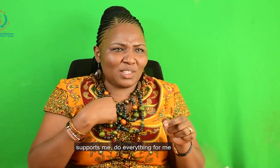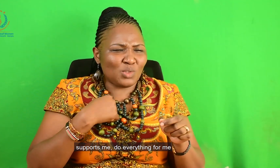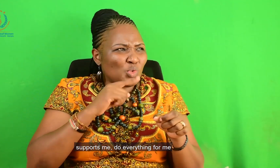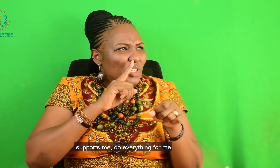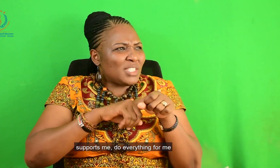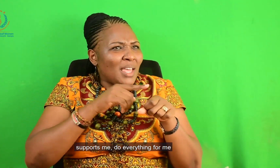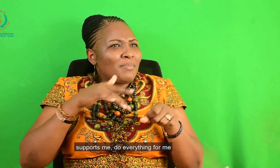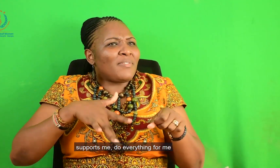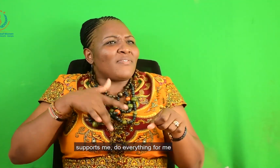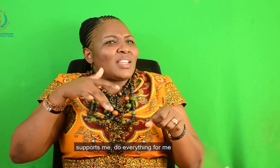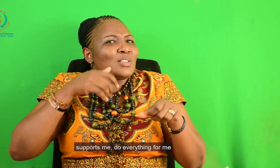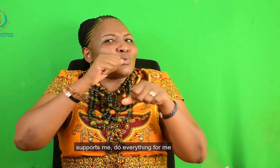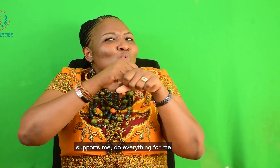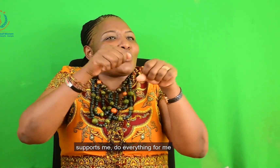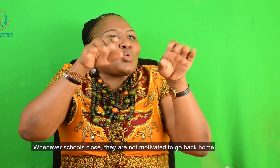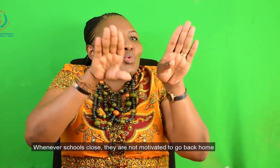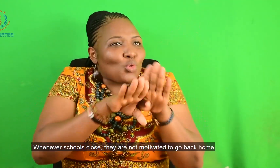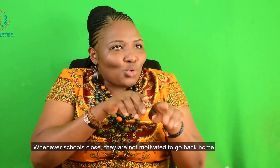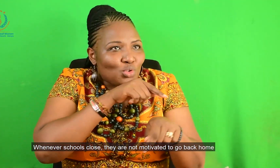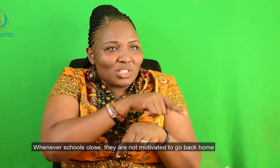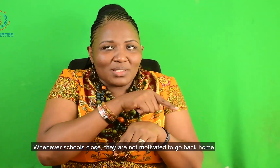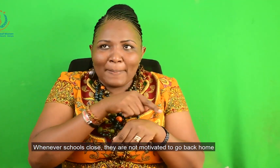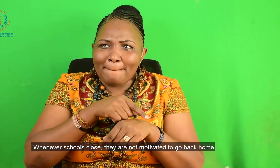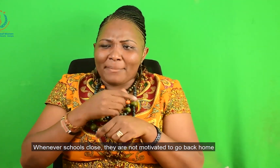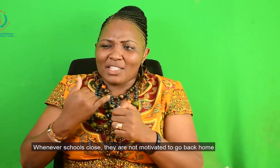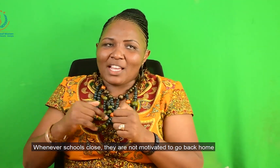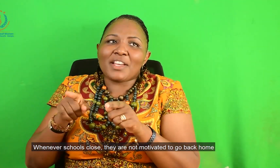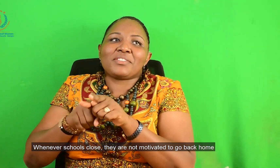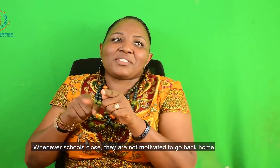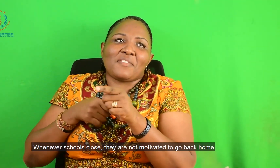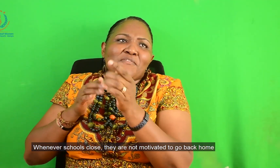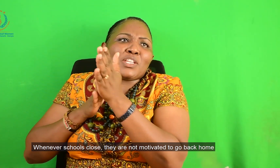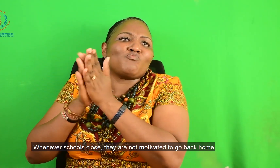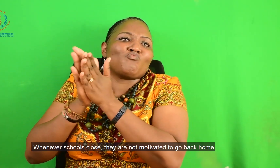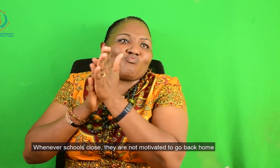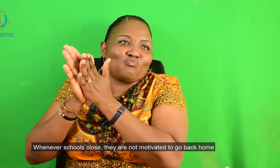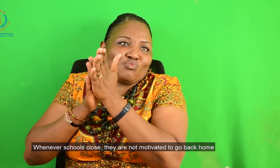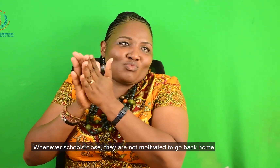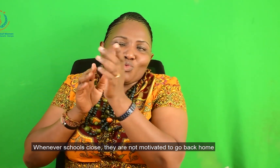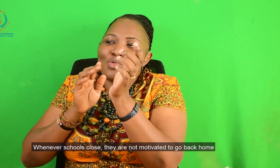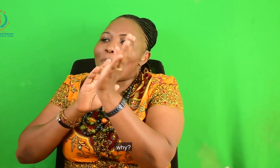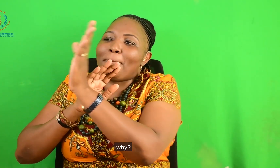does everything for me. So whenever schools close, they're not motivated to go back home. Why?